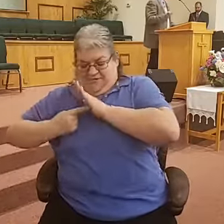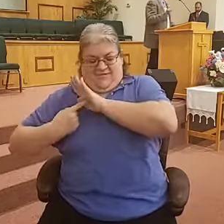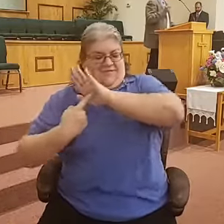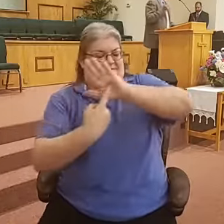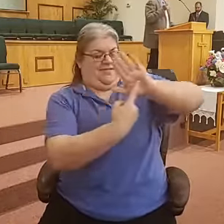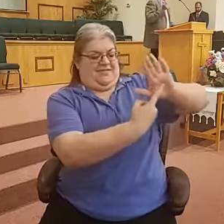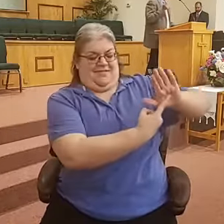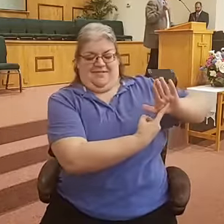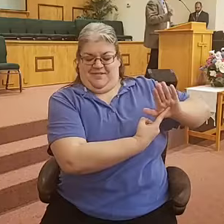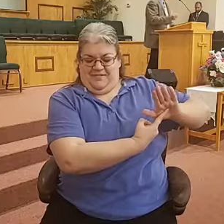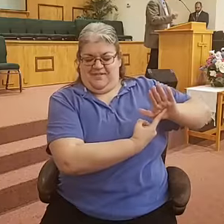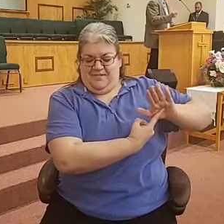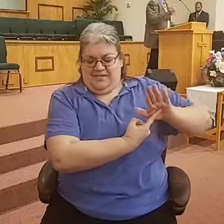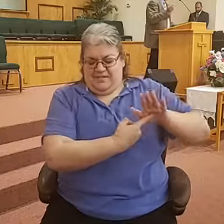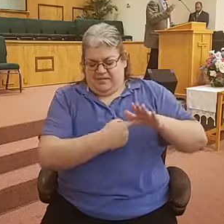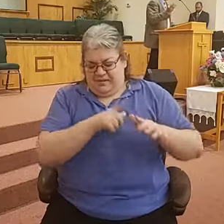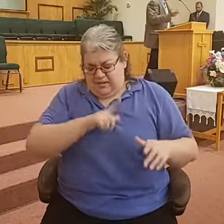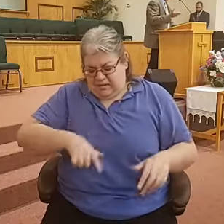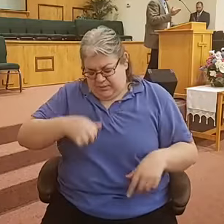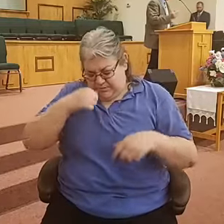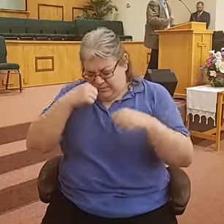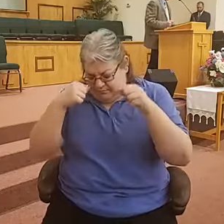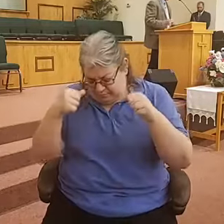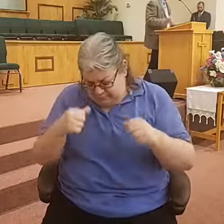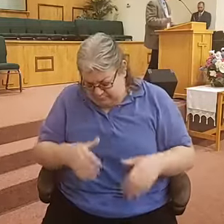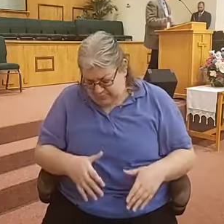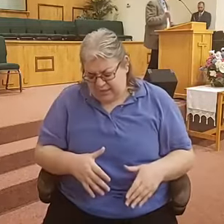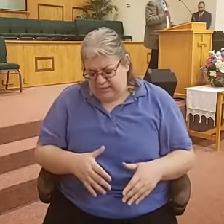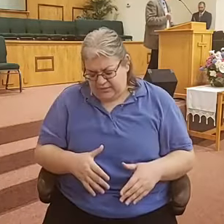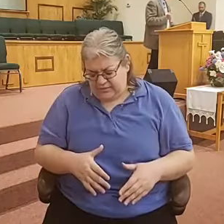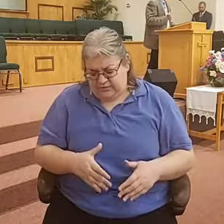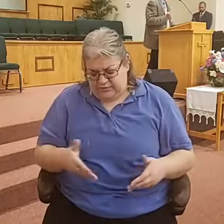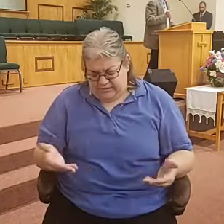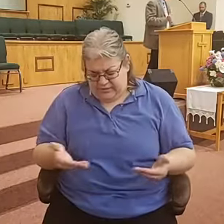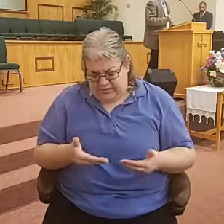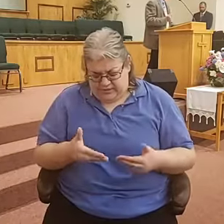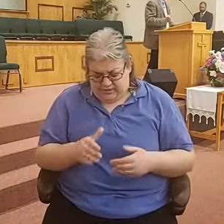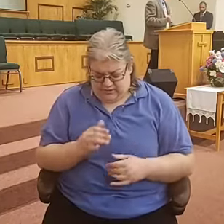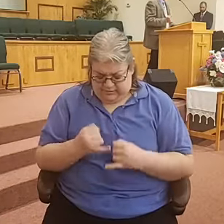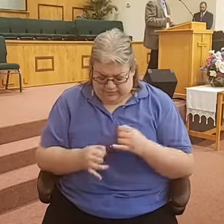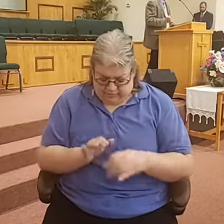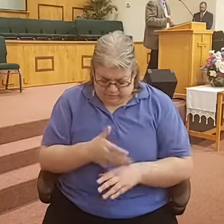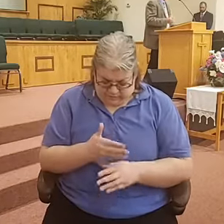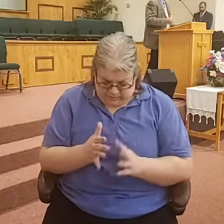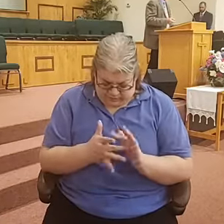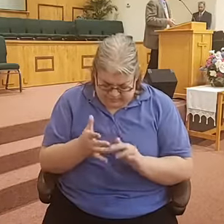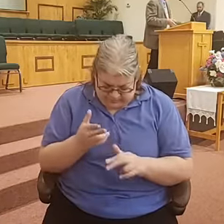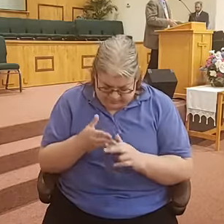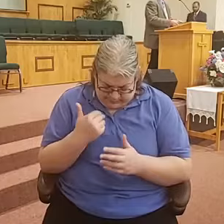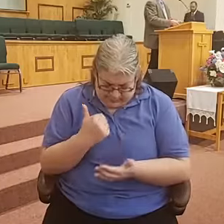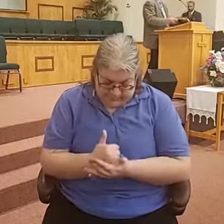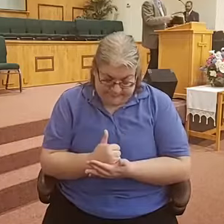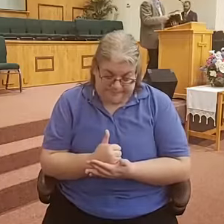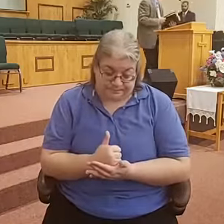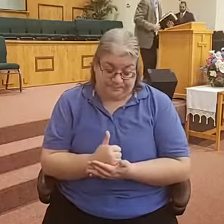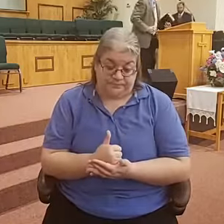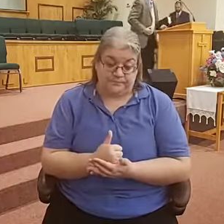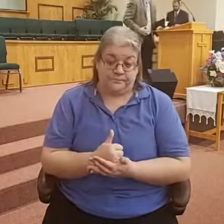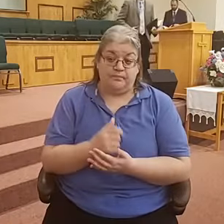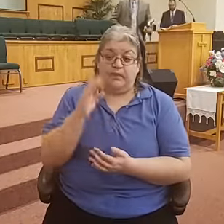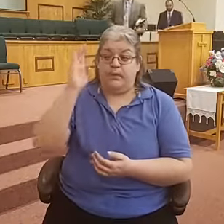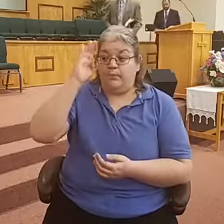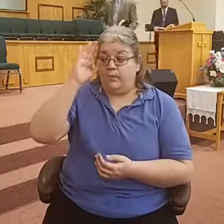Lord, bless our invitation. Bless this final song. We ask this in Jesus' name. Amen. Brother